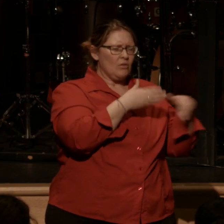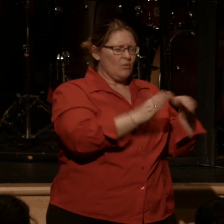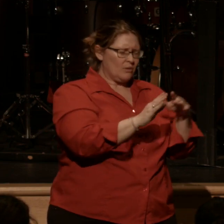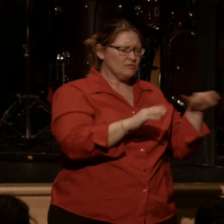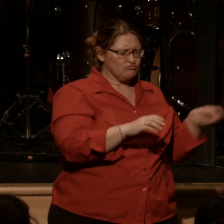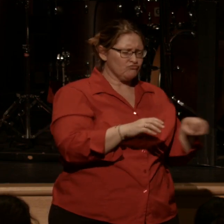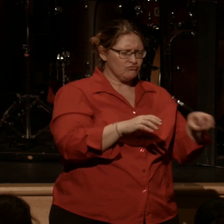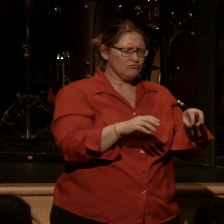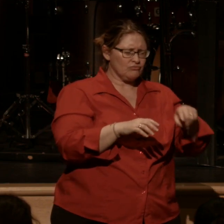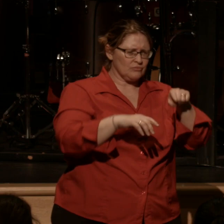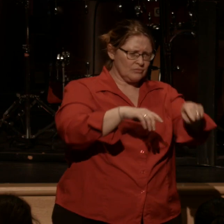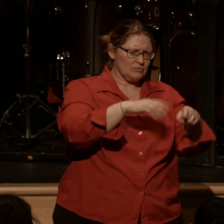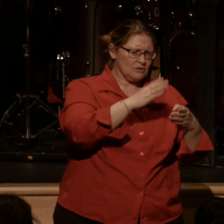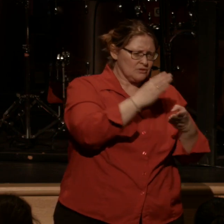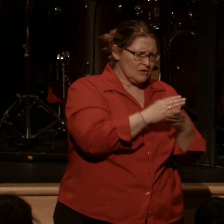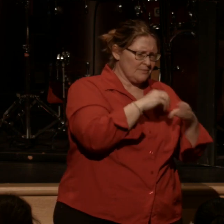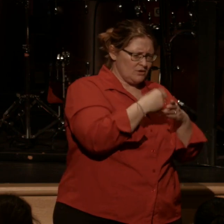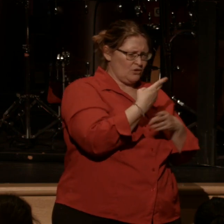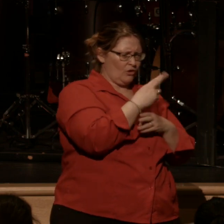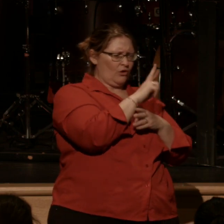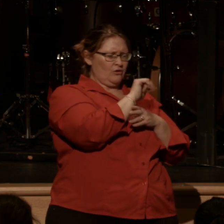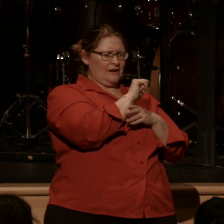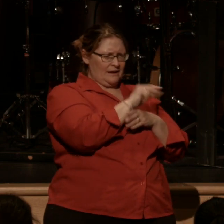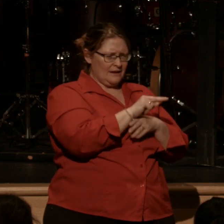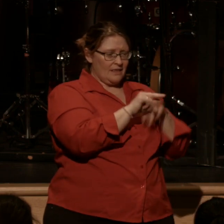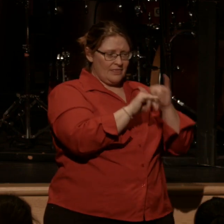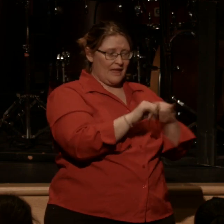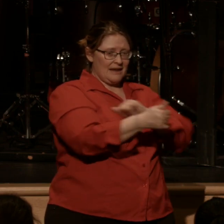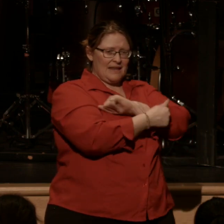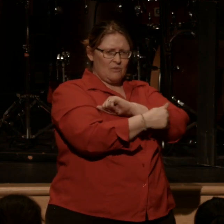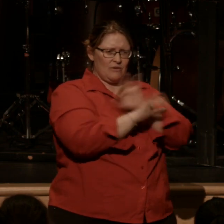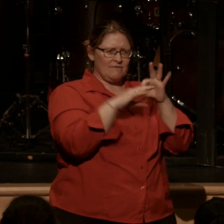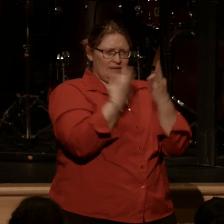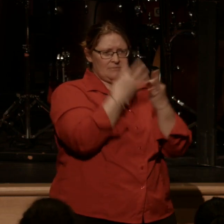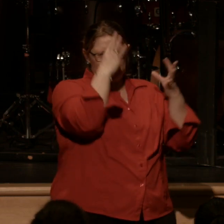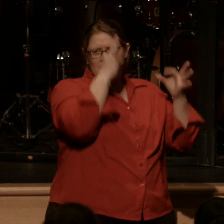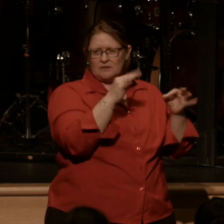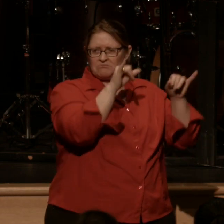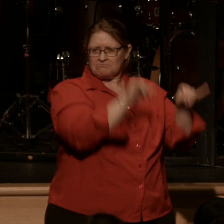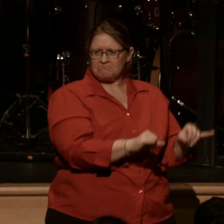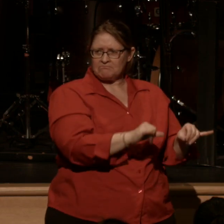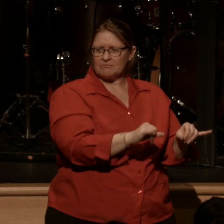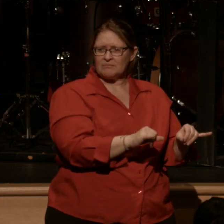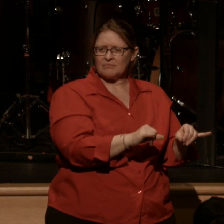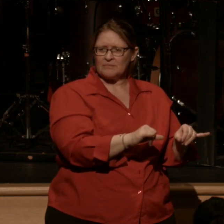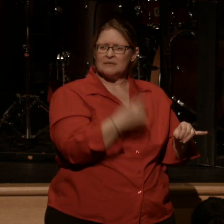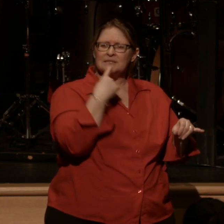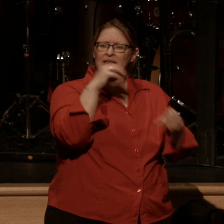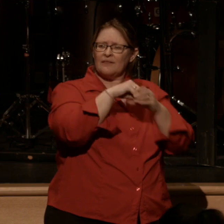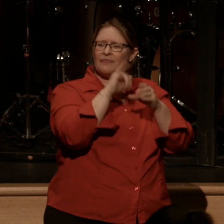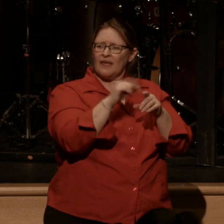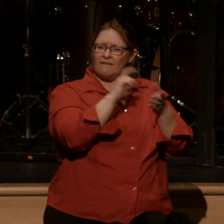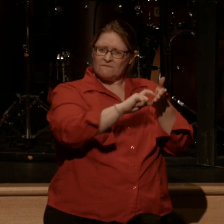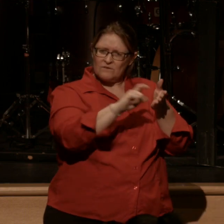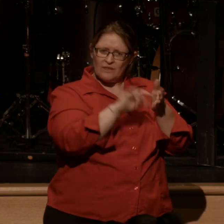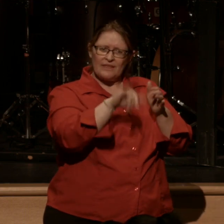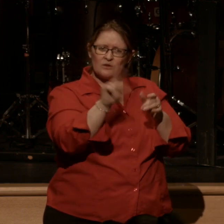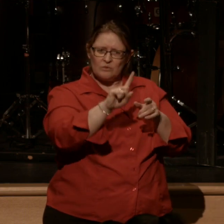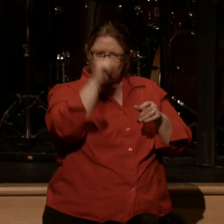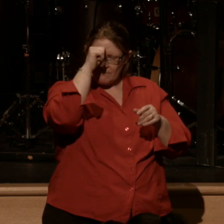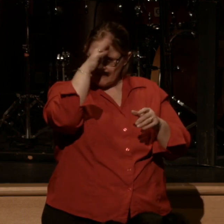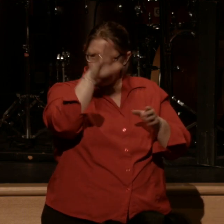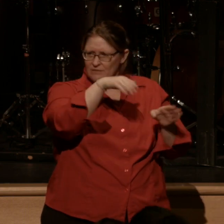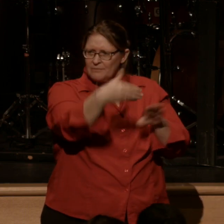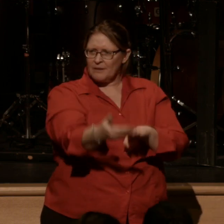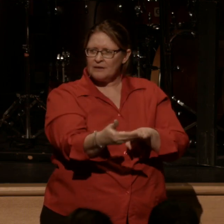stopped in Haran, and for whatever reason, that's where Abraham's family settled. And it tells us in those verses, that's where his father had passed